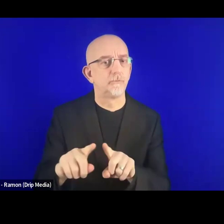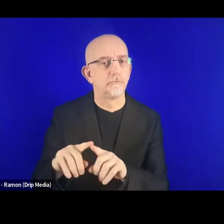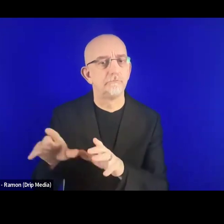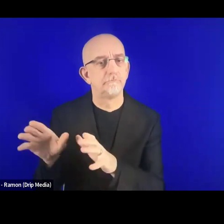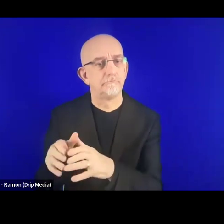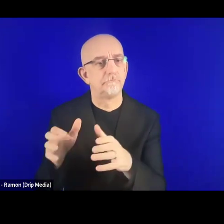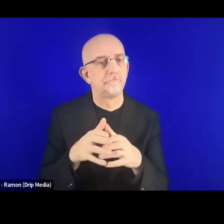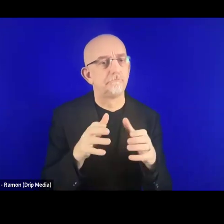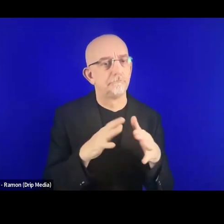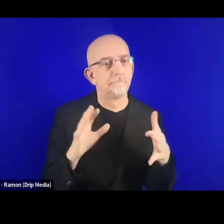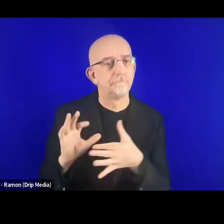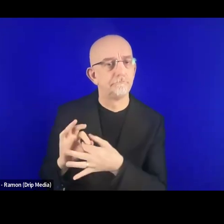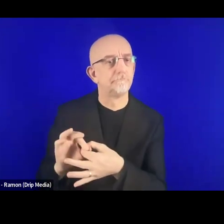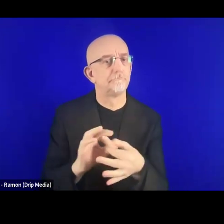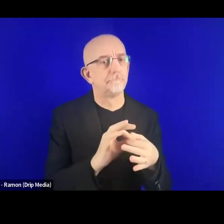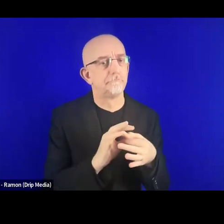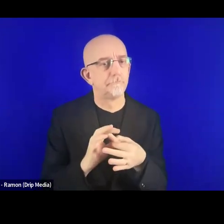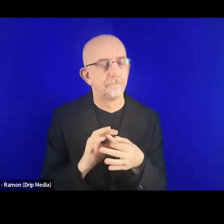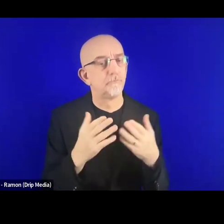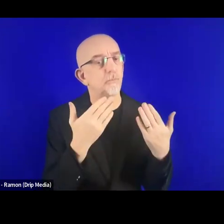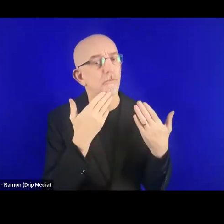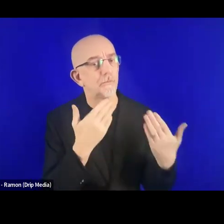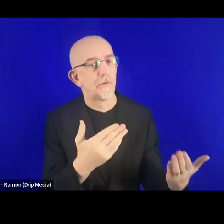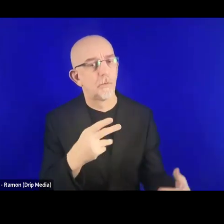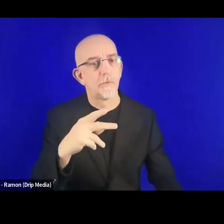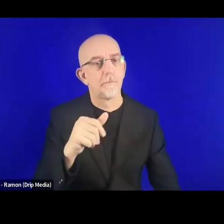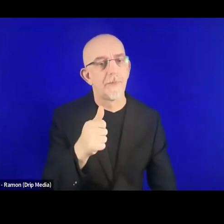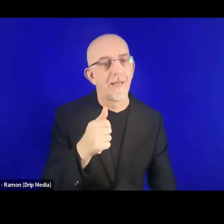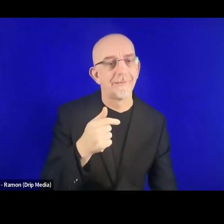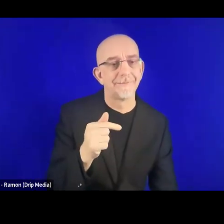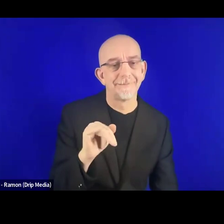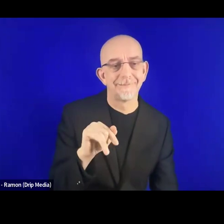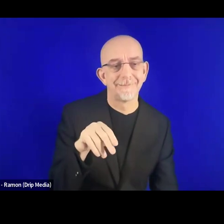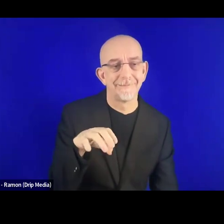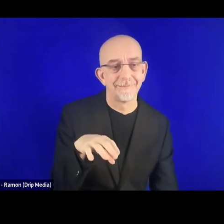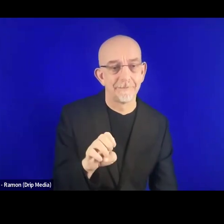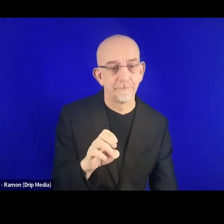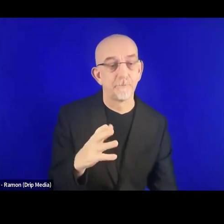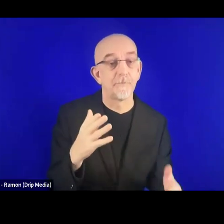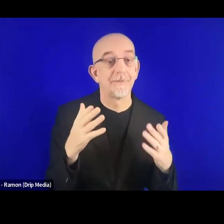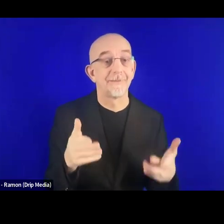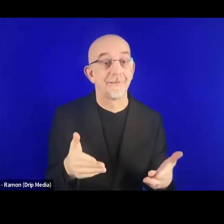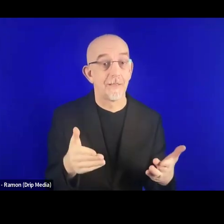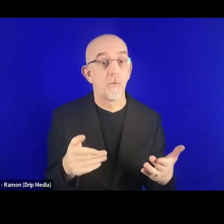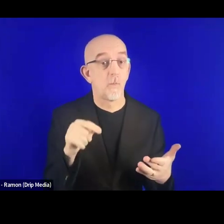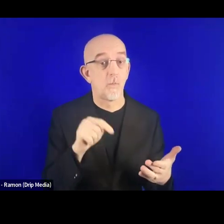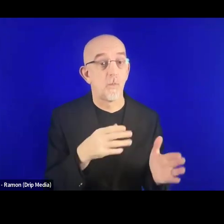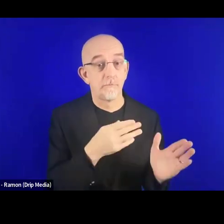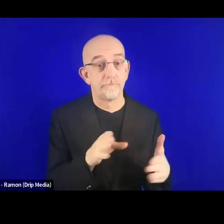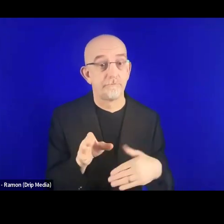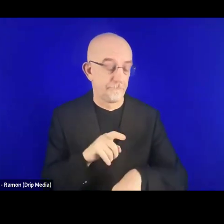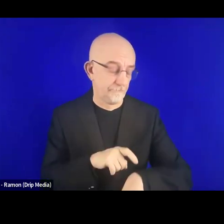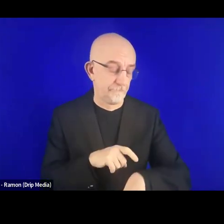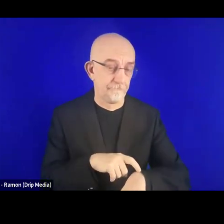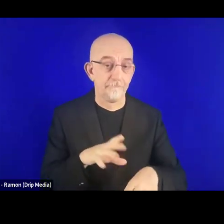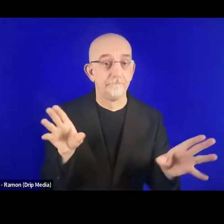Q&A. Sorry that it's slightly shortened, but I think we got a lot of really interesting inputs there from our speakers and our discussants. I can see a couple